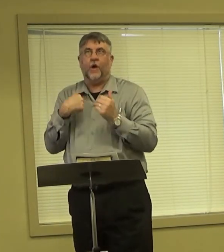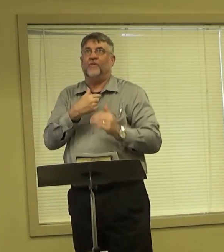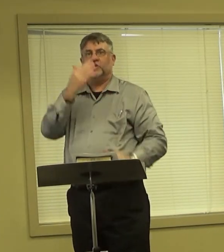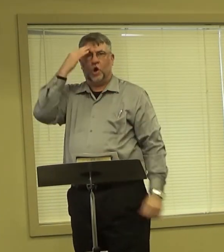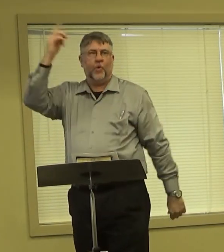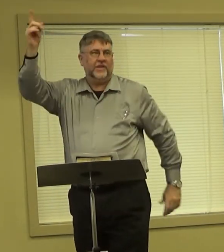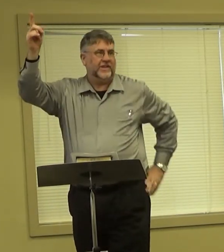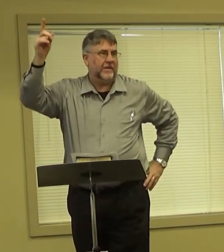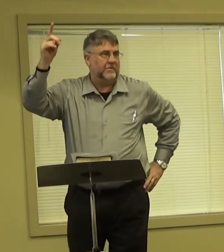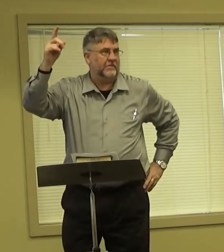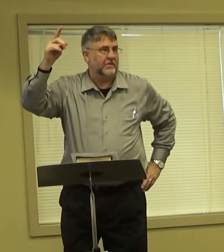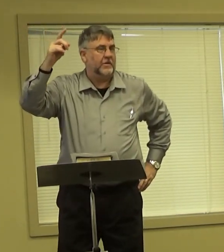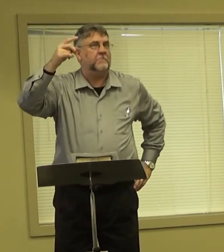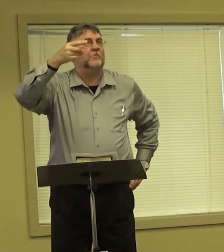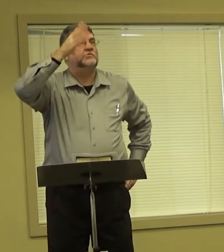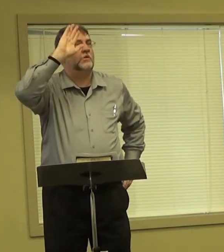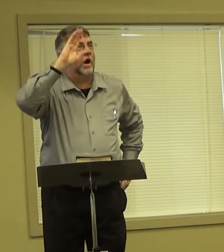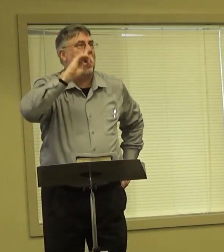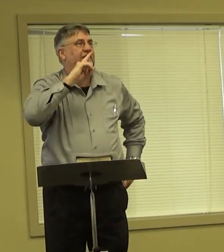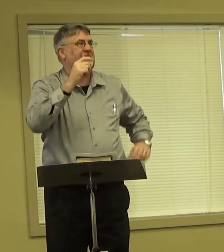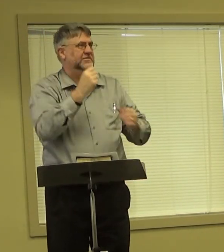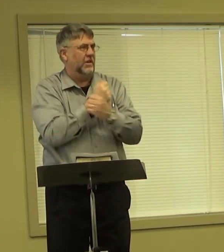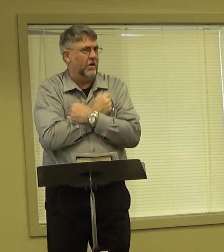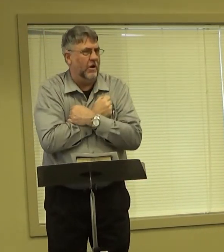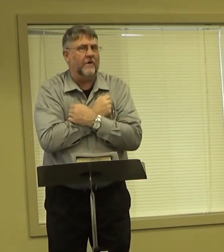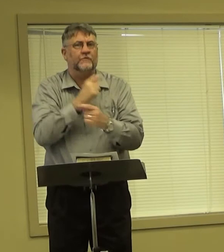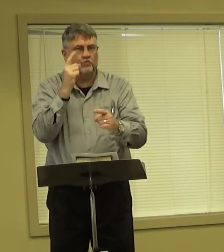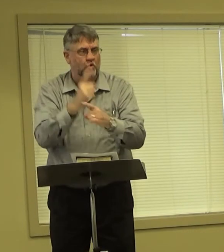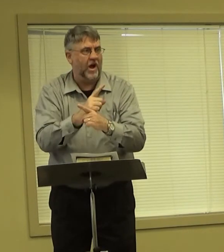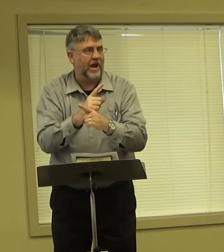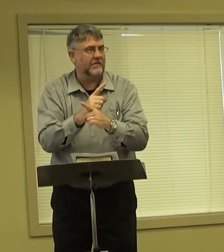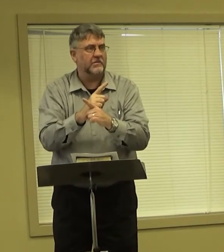love in our heart, we can know Him.